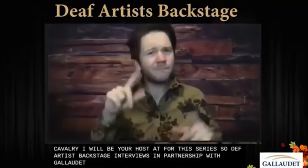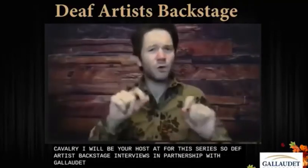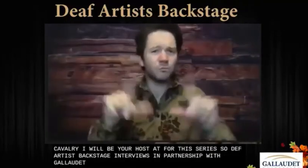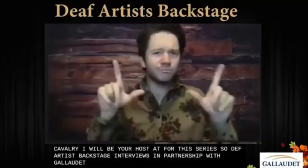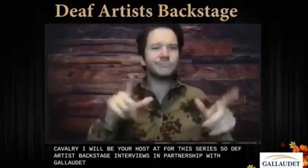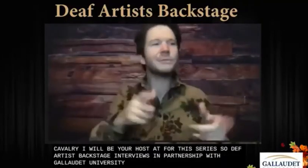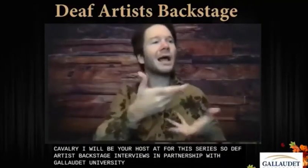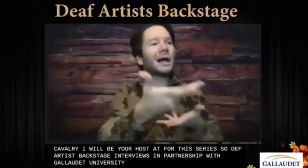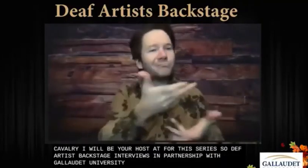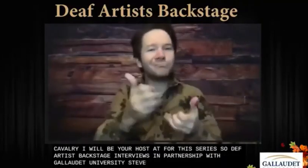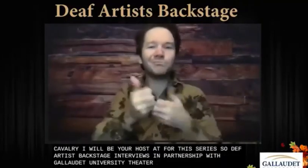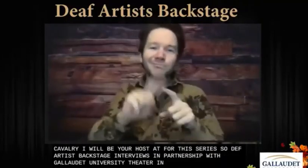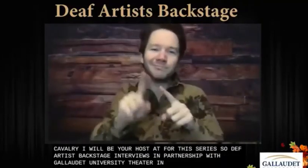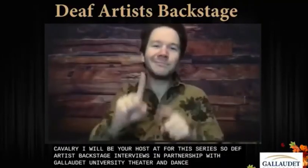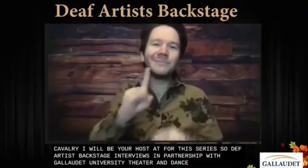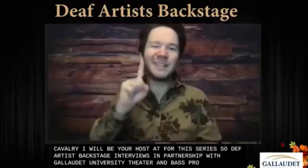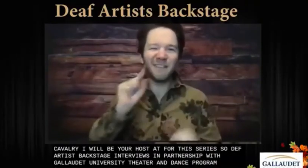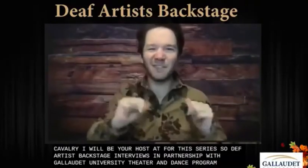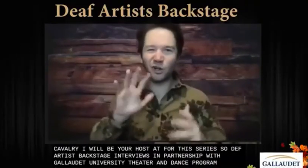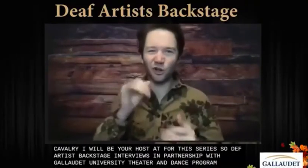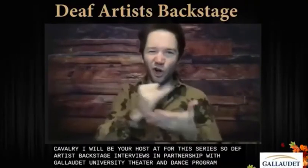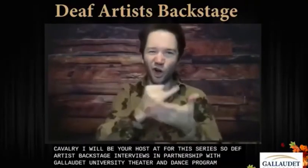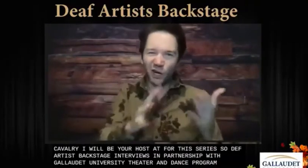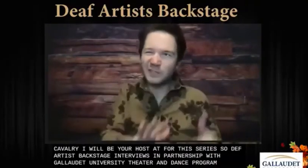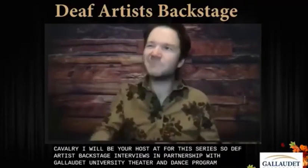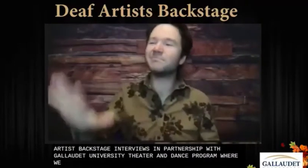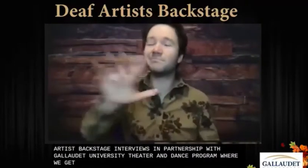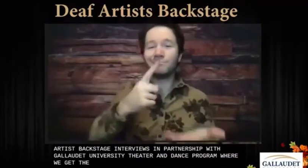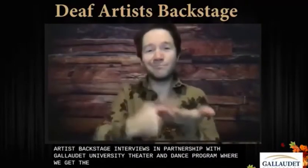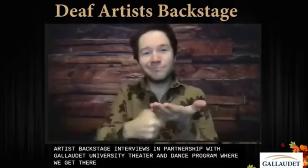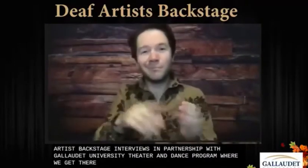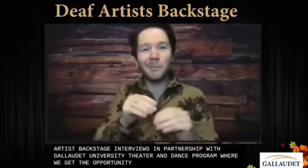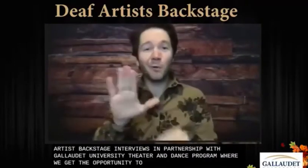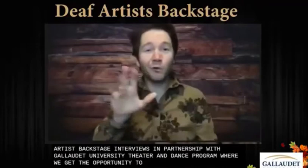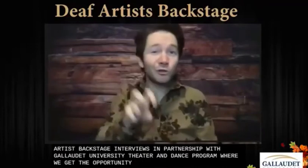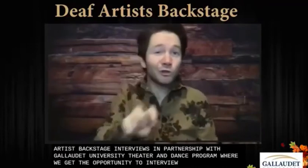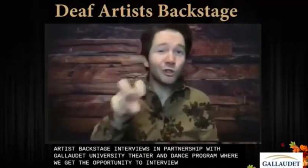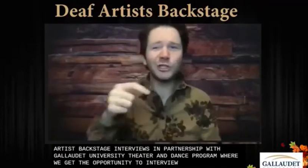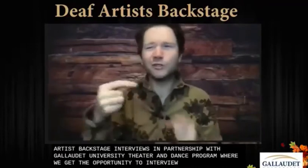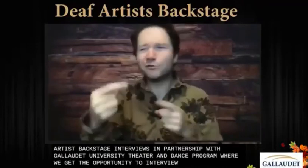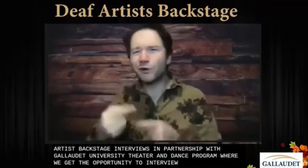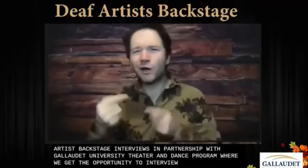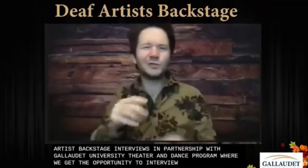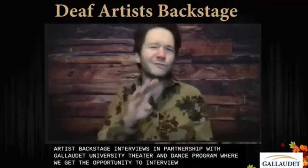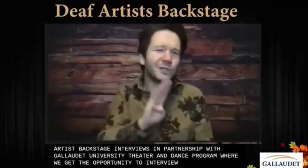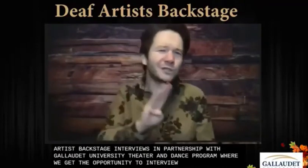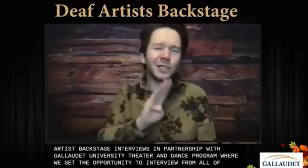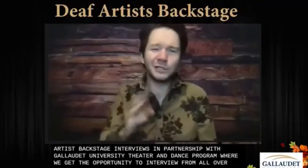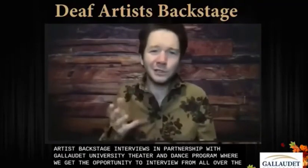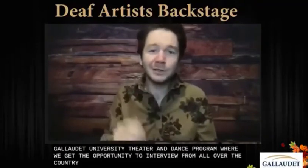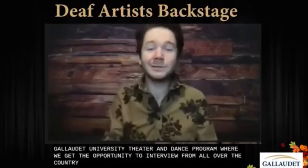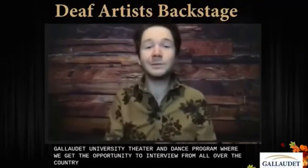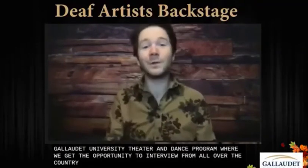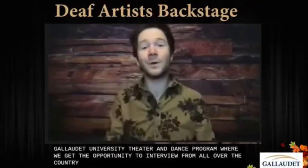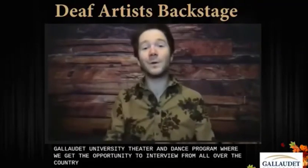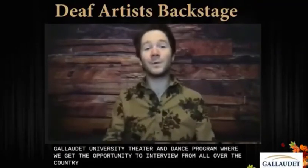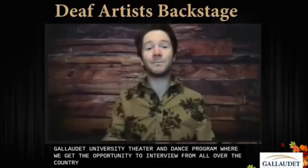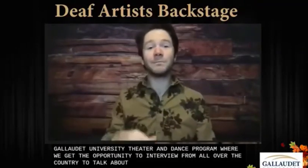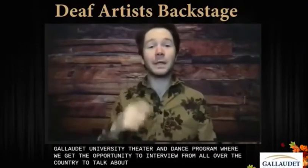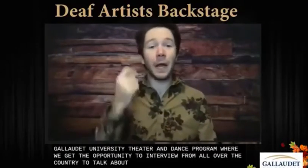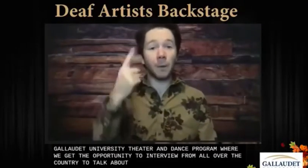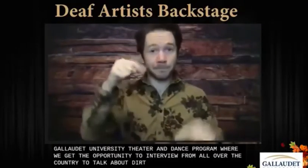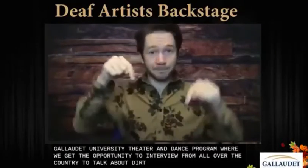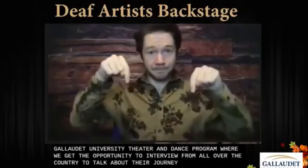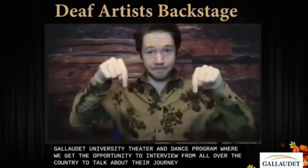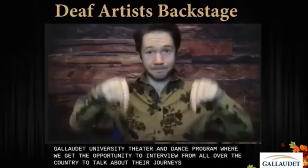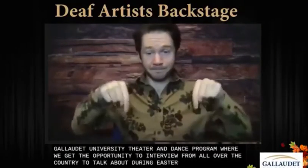University's theater and dance program where we get the opportunity to interview deaf artists from all over the country to talk about